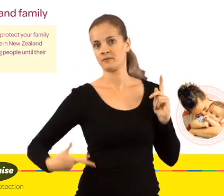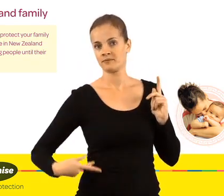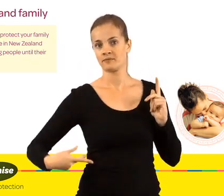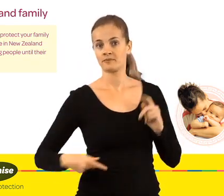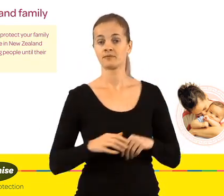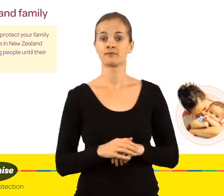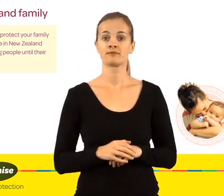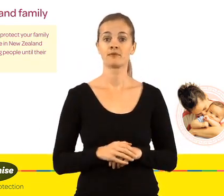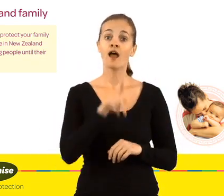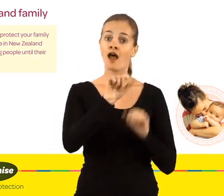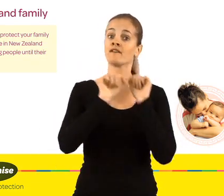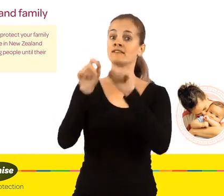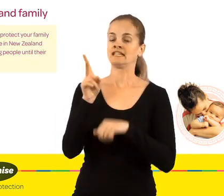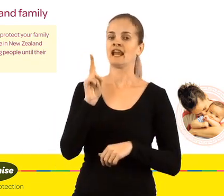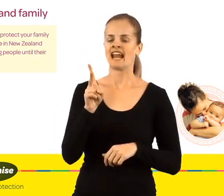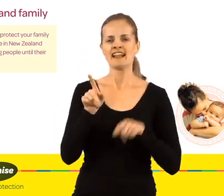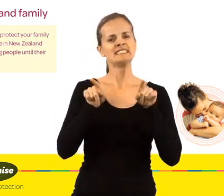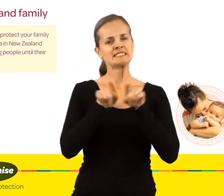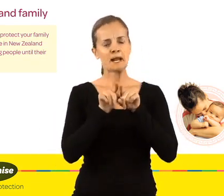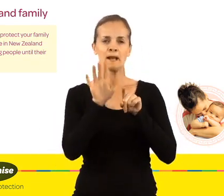Each immunisation requires 2 or 3 injections.